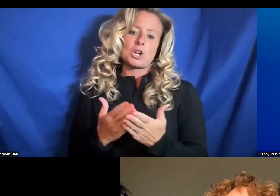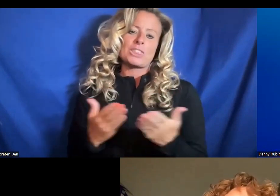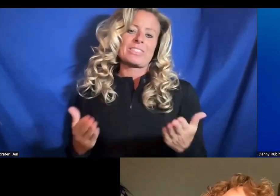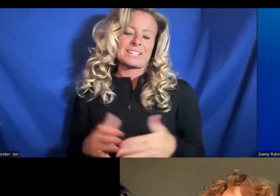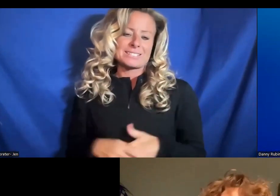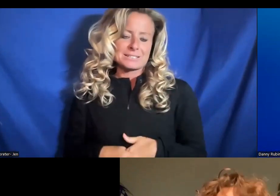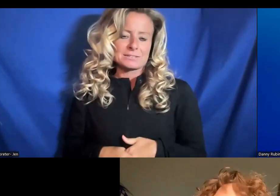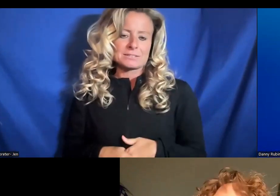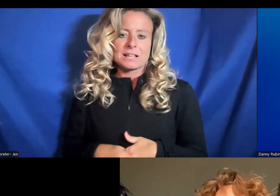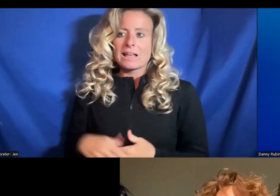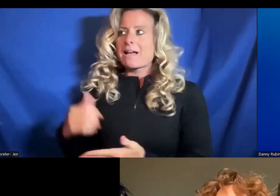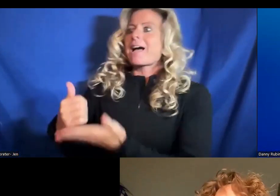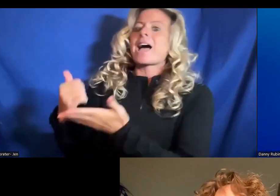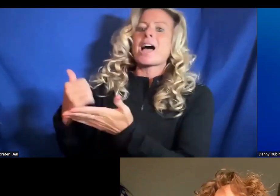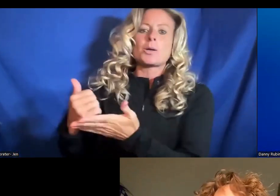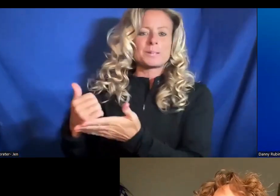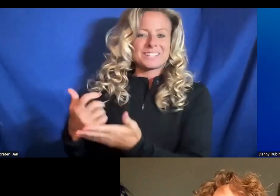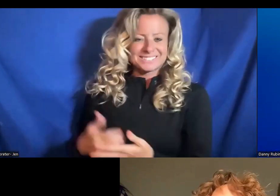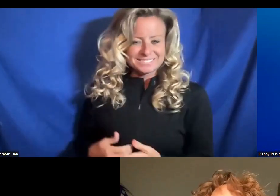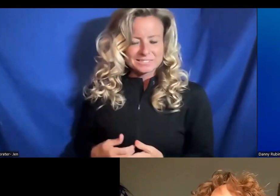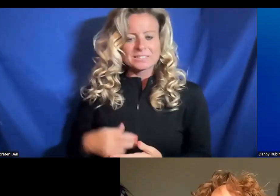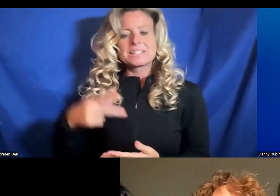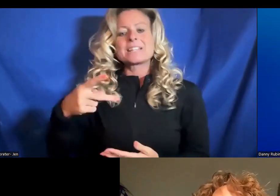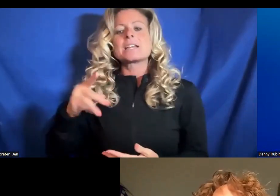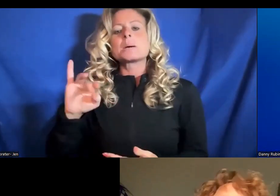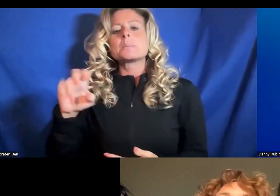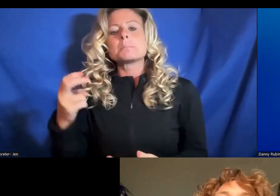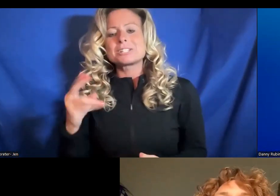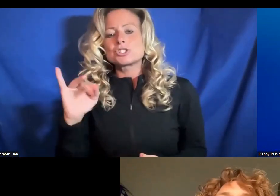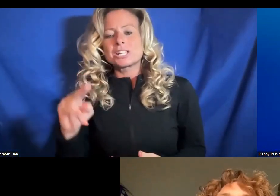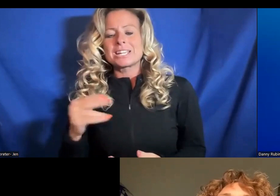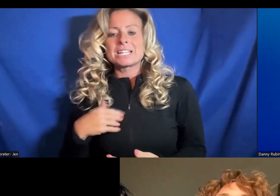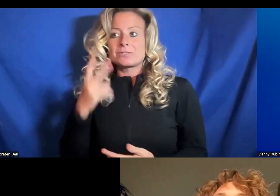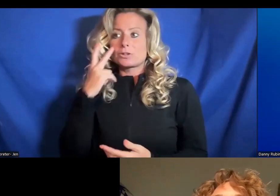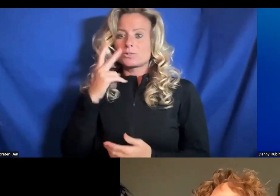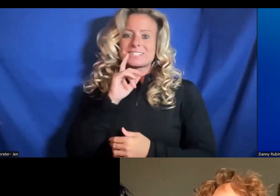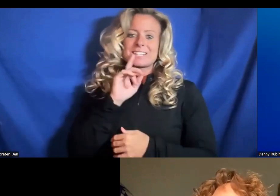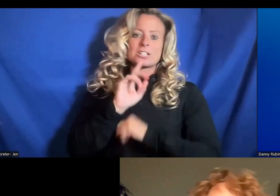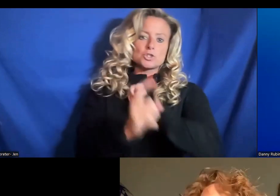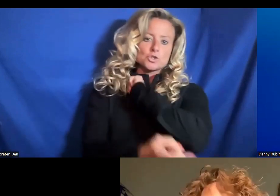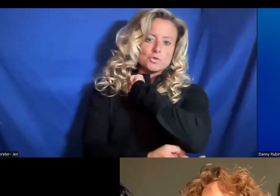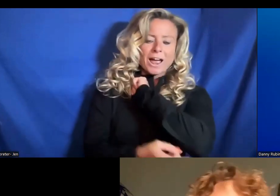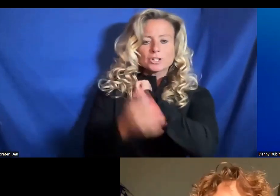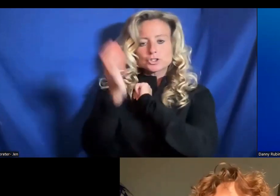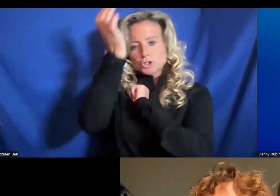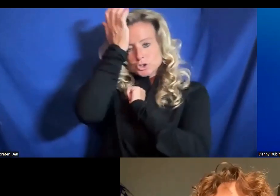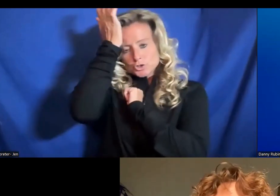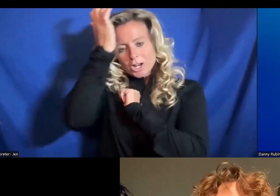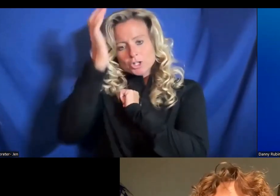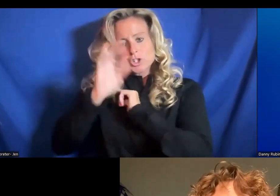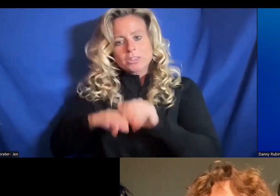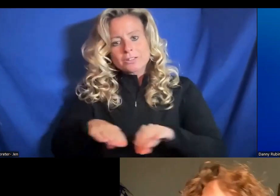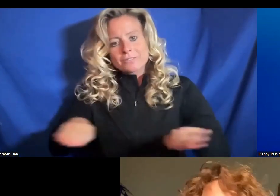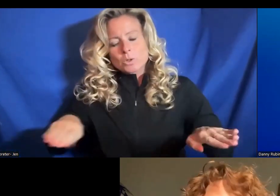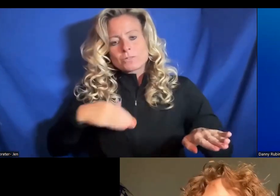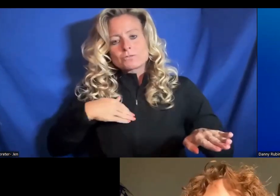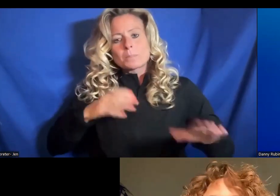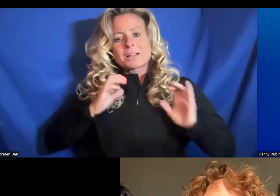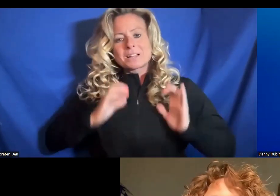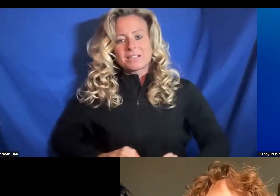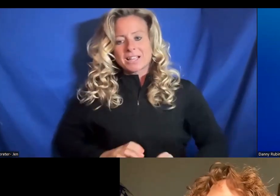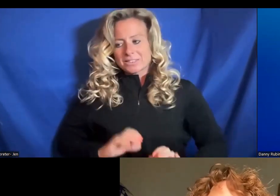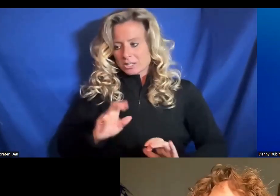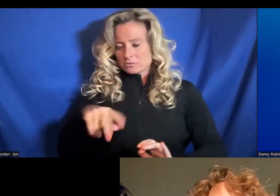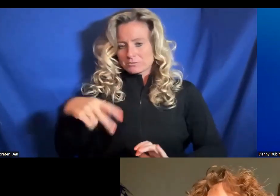in. yeah, the pitching in that just, if you see trash on the floor from a client that accidentally dropped it, like just pick it